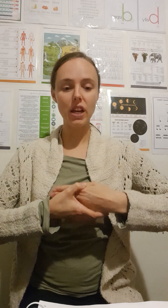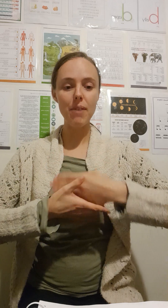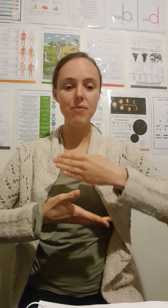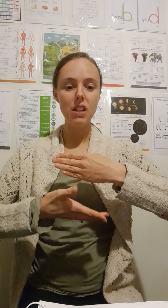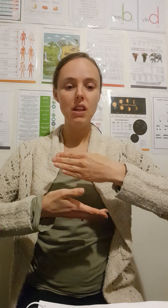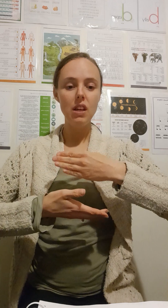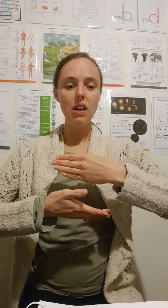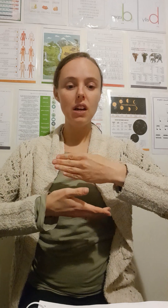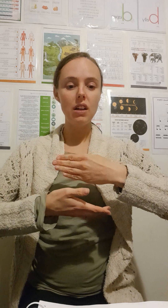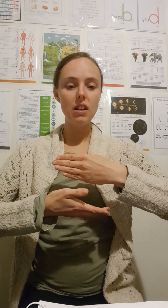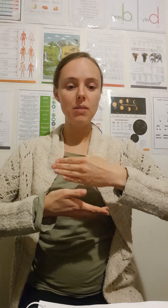Okay.